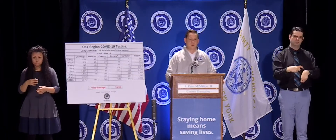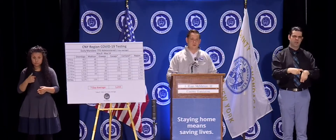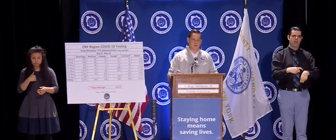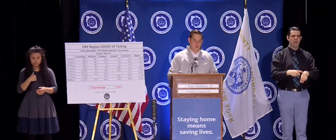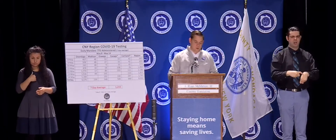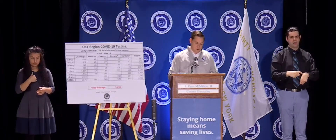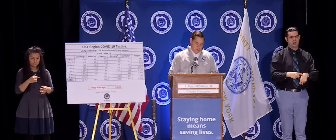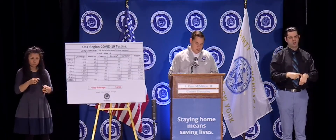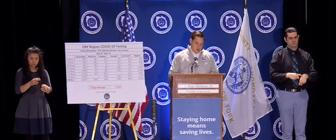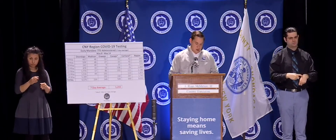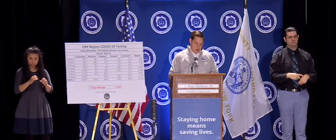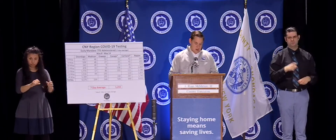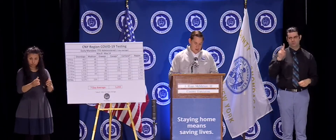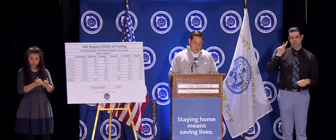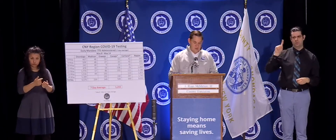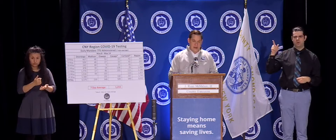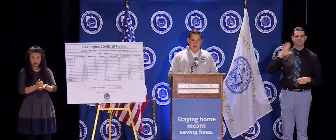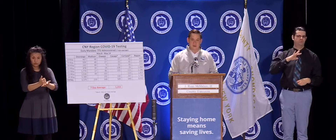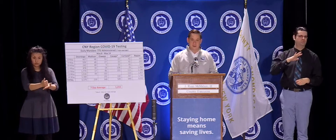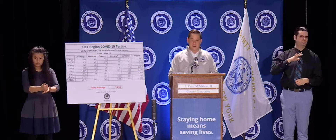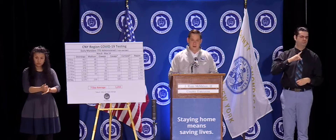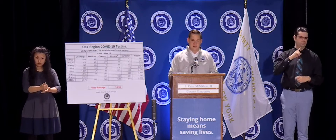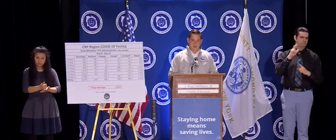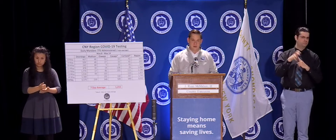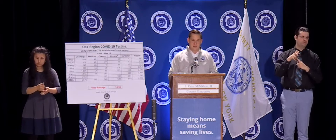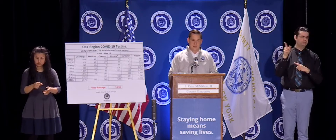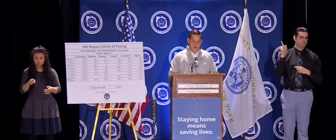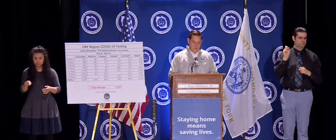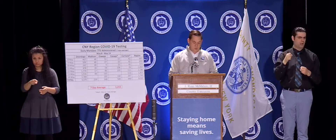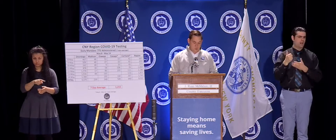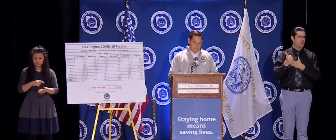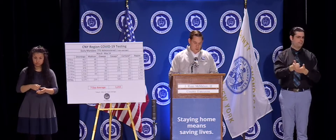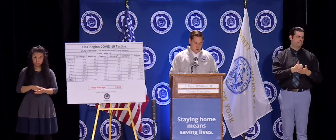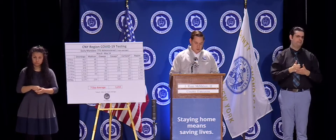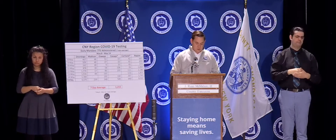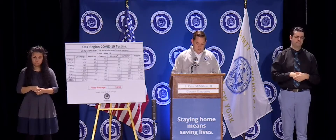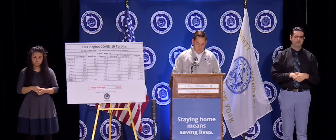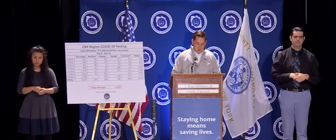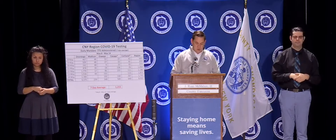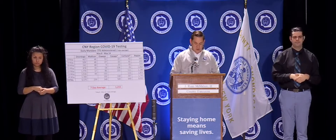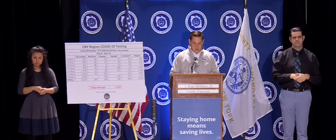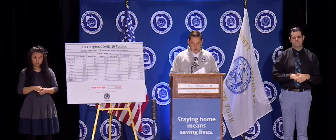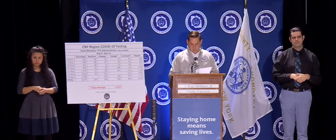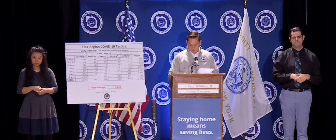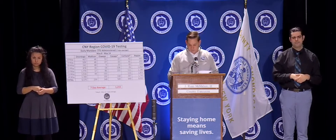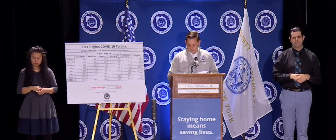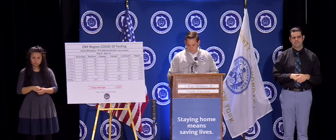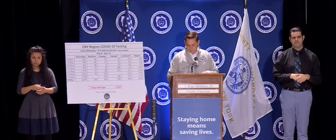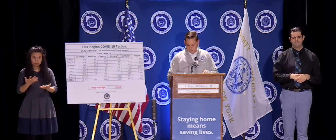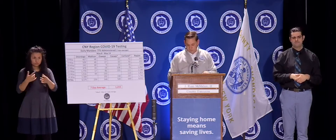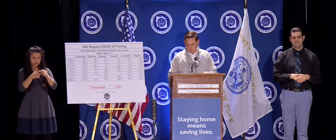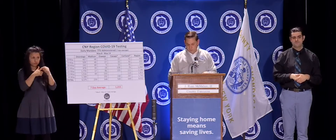can help make referrals. And there's doctors that certainly can help you as well. So questions?